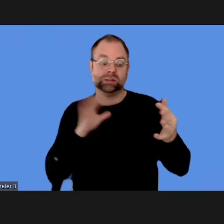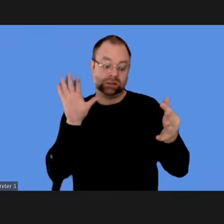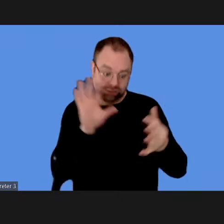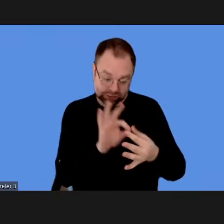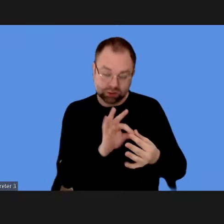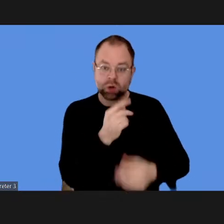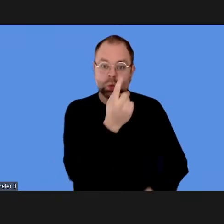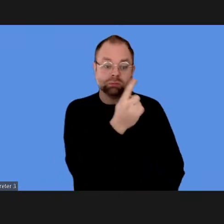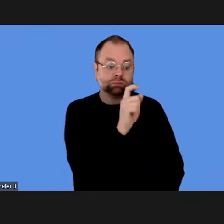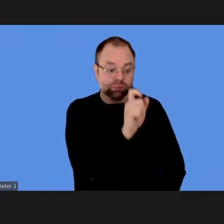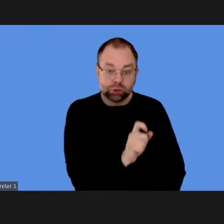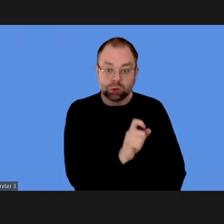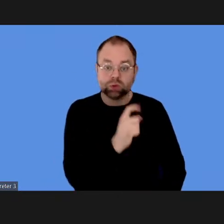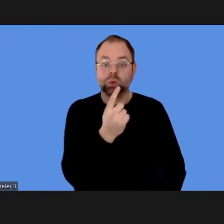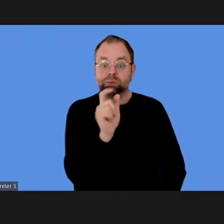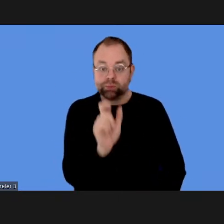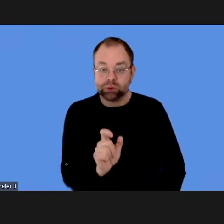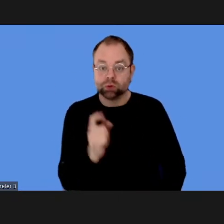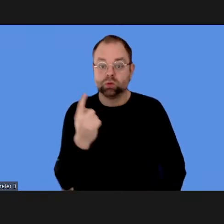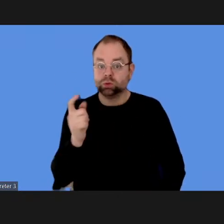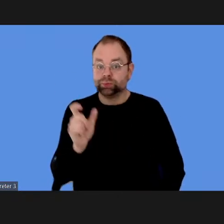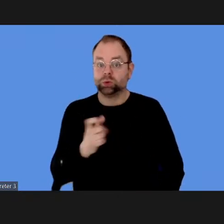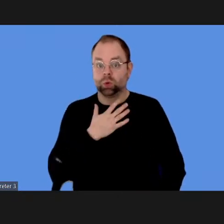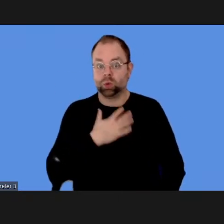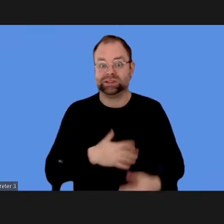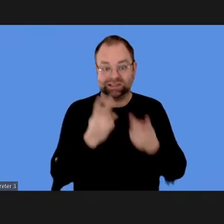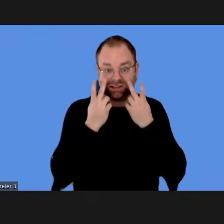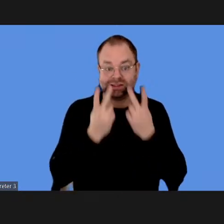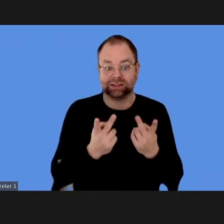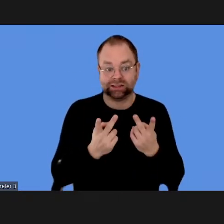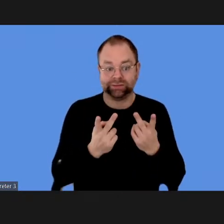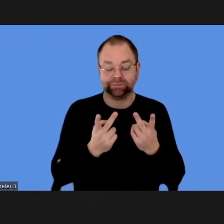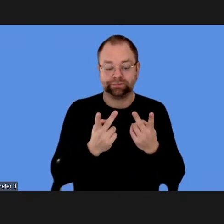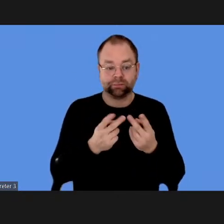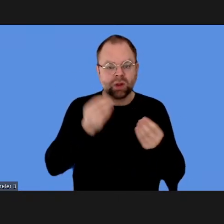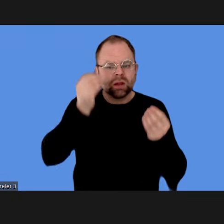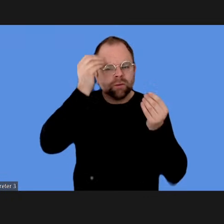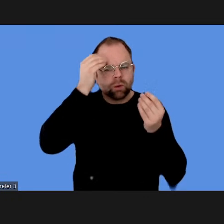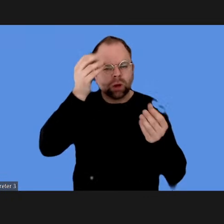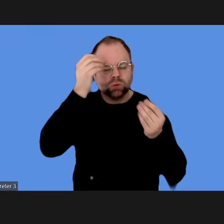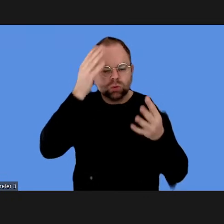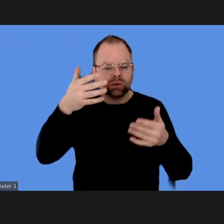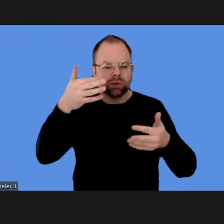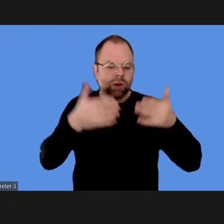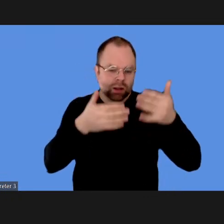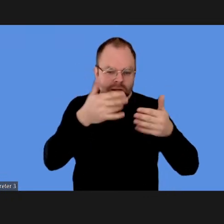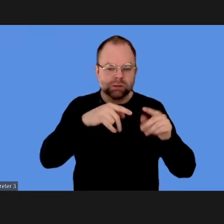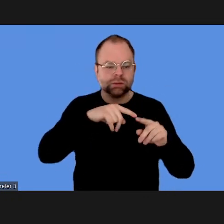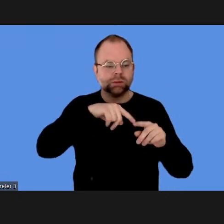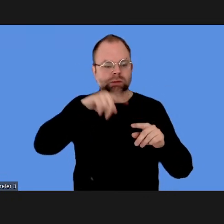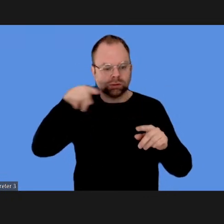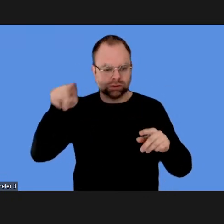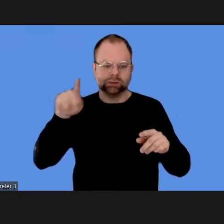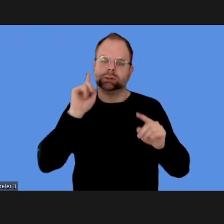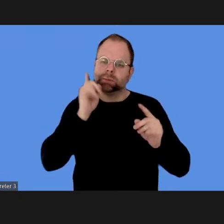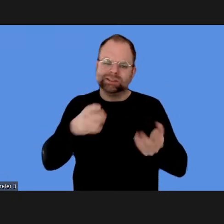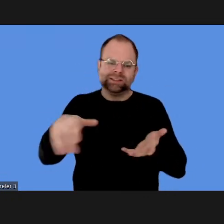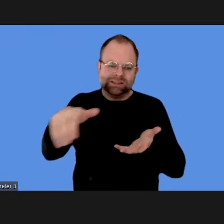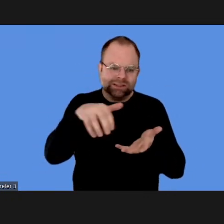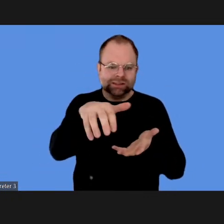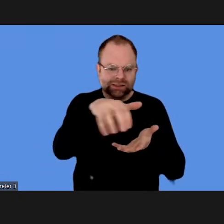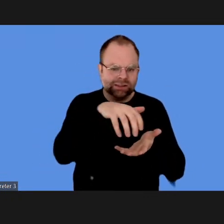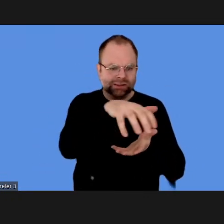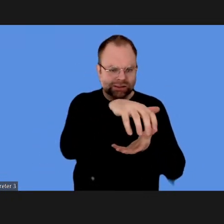own respective national domestic agendas. So this really makes it the data and the statistics one of